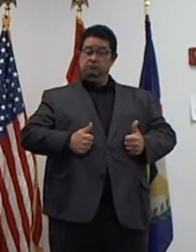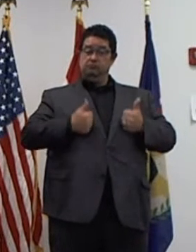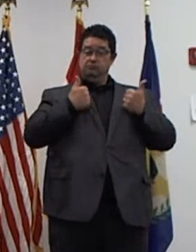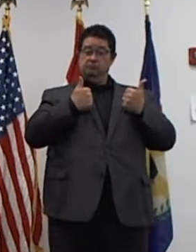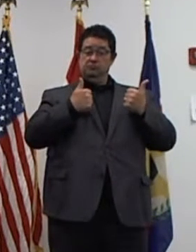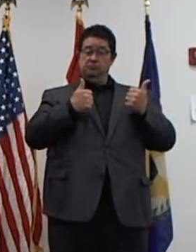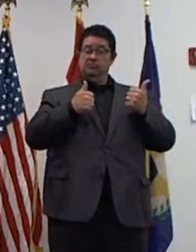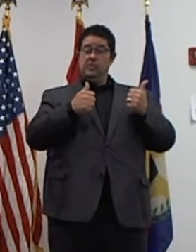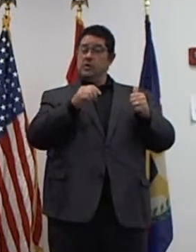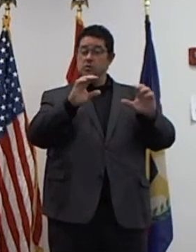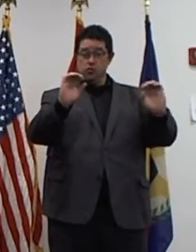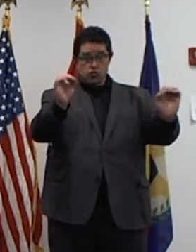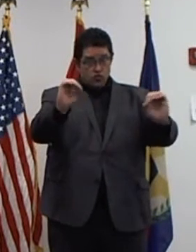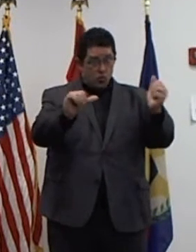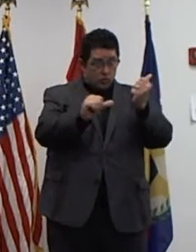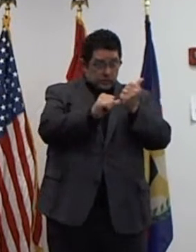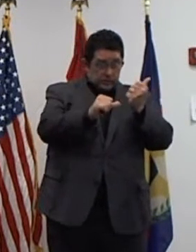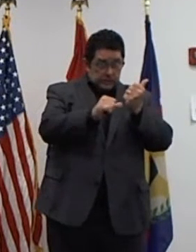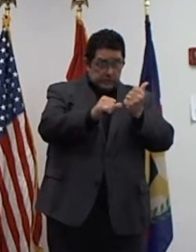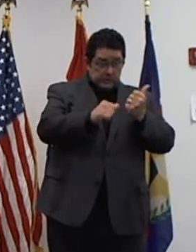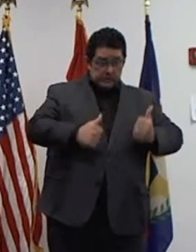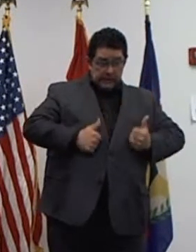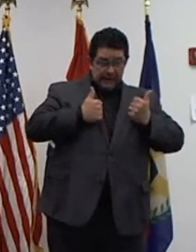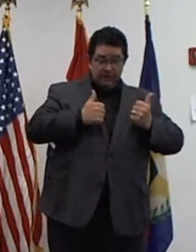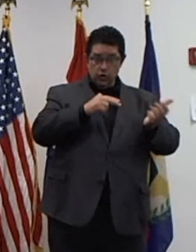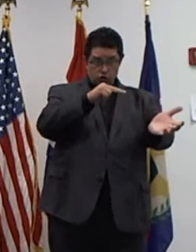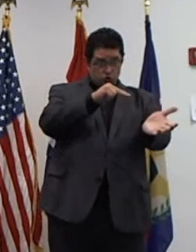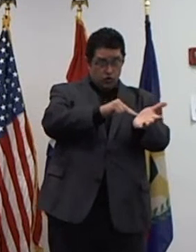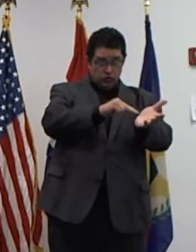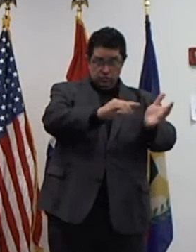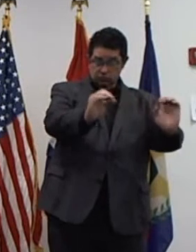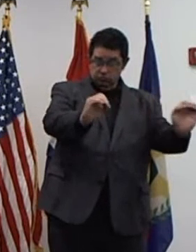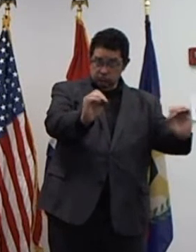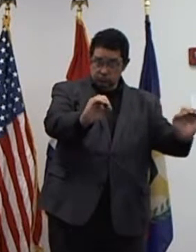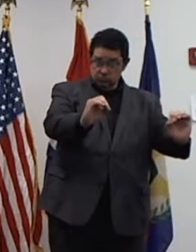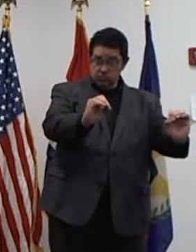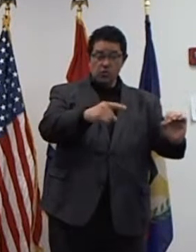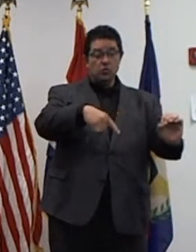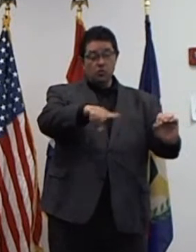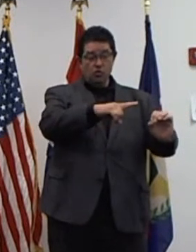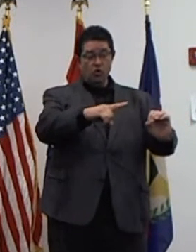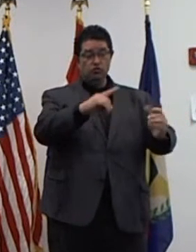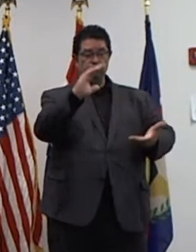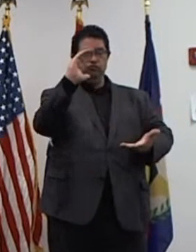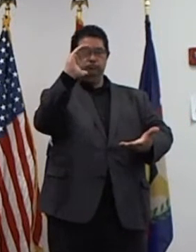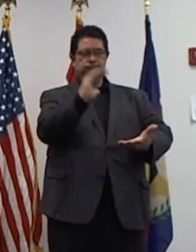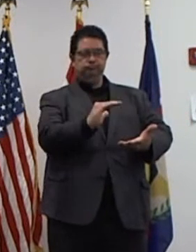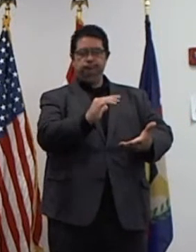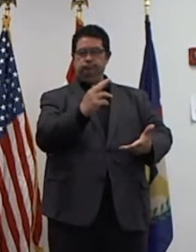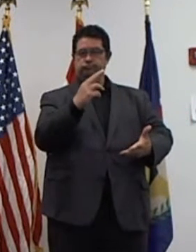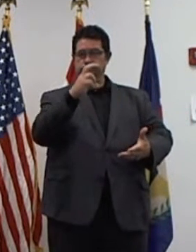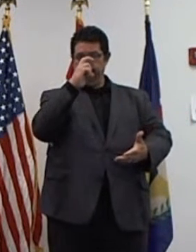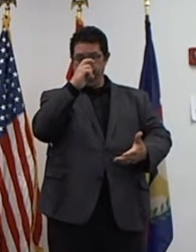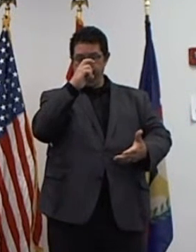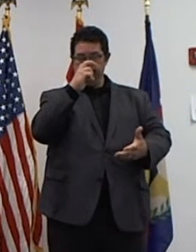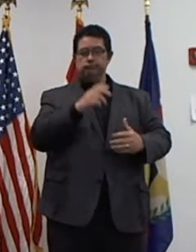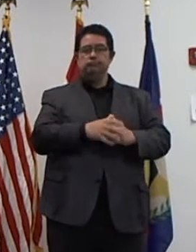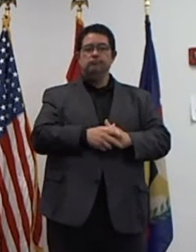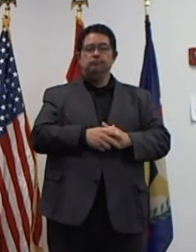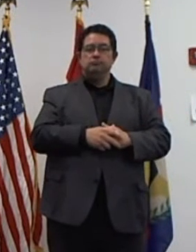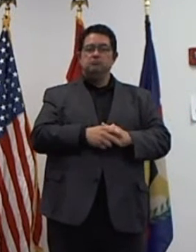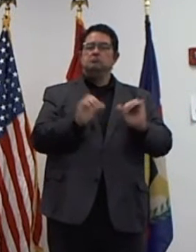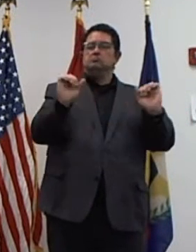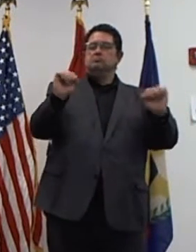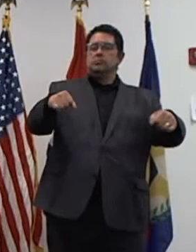offer assisted living or nursing care. These facilities that do not offer assisted living or nursing care